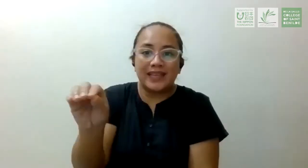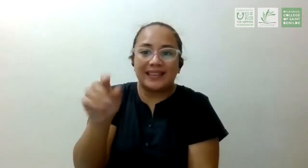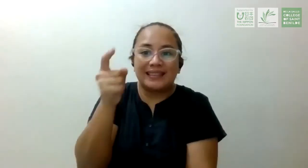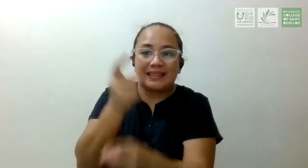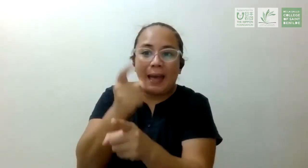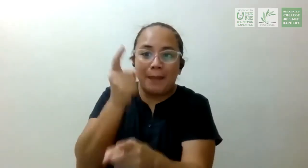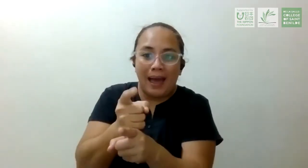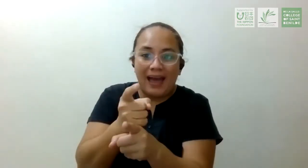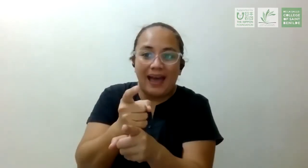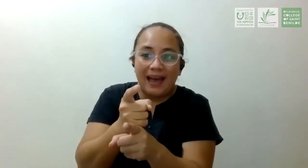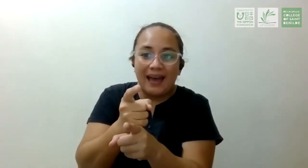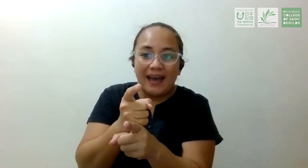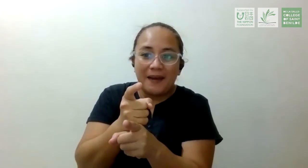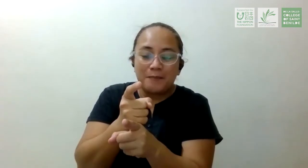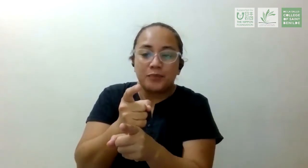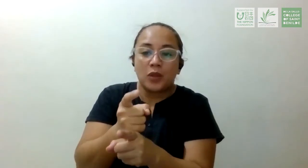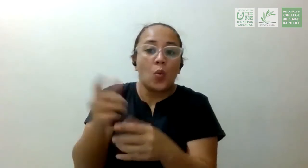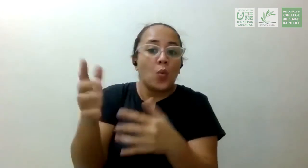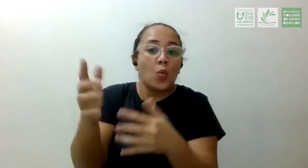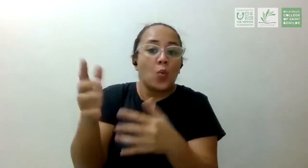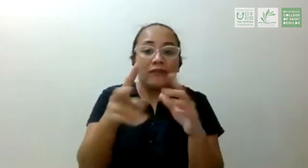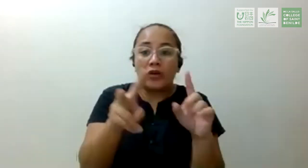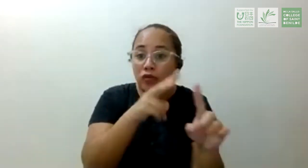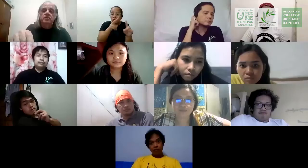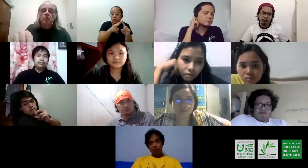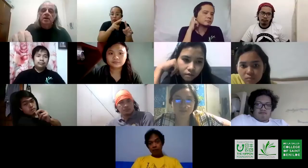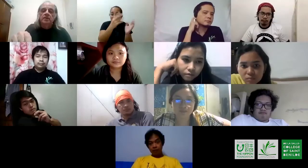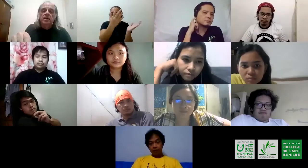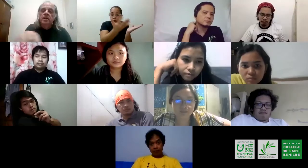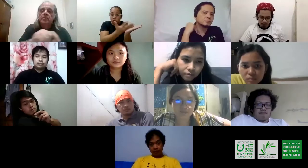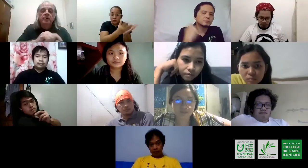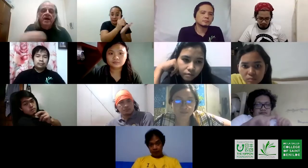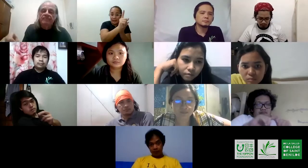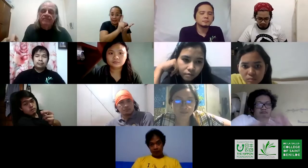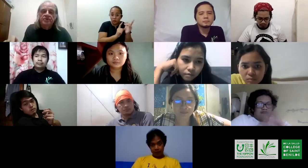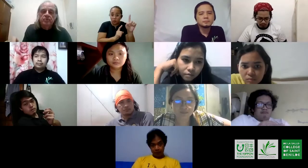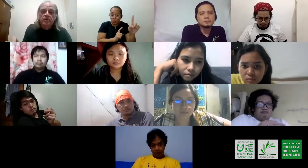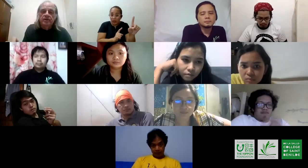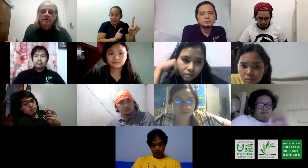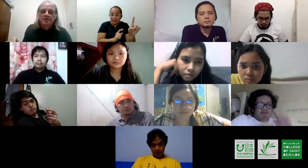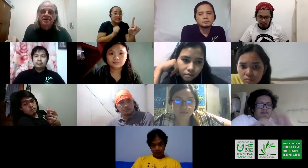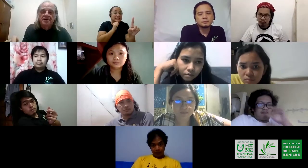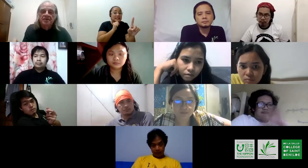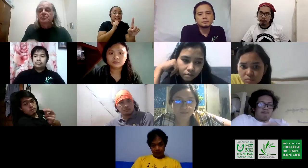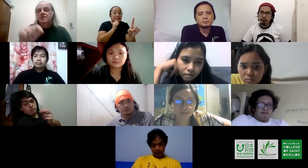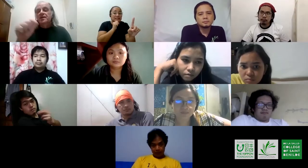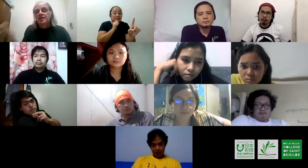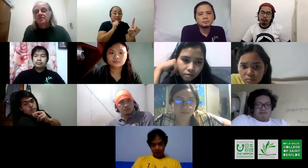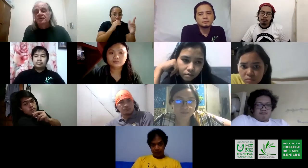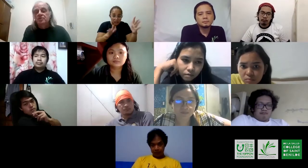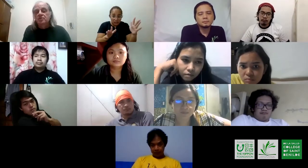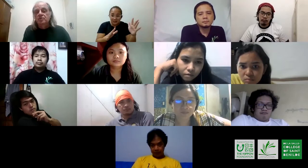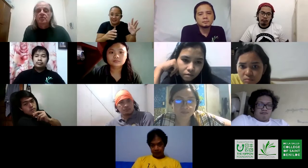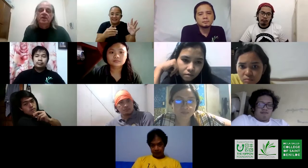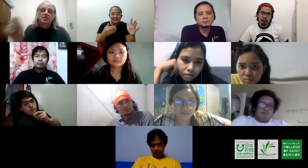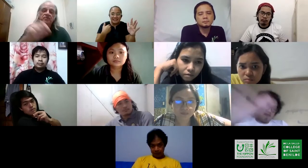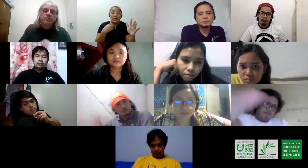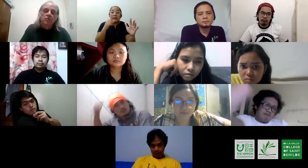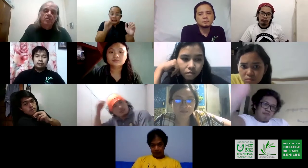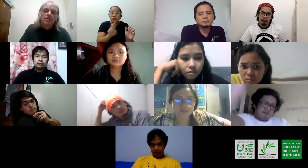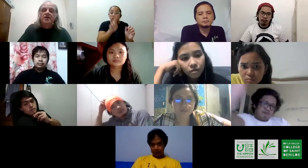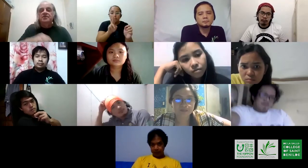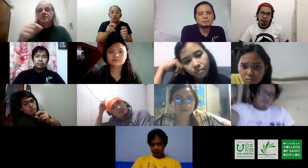that whatever vocabulary you introduce in lesson 1, you're not finished with it. You use it in lesson 2 or